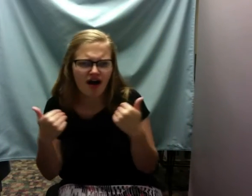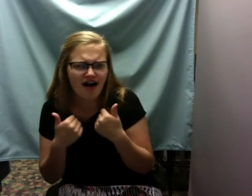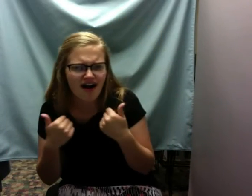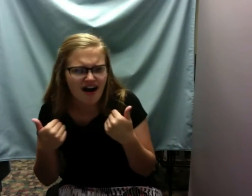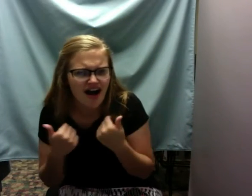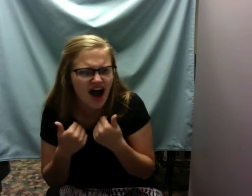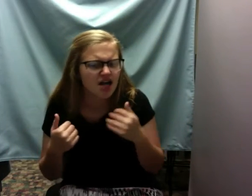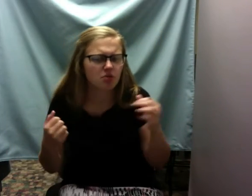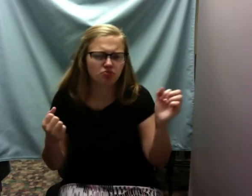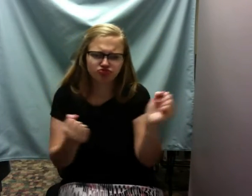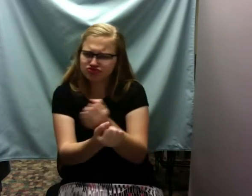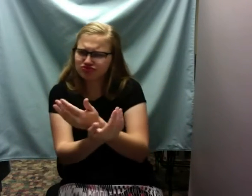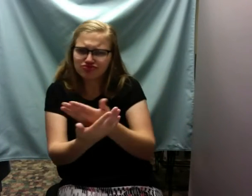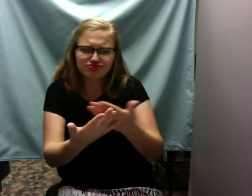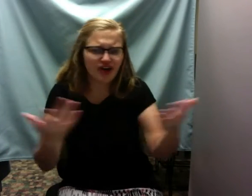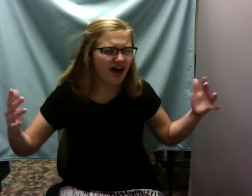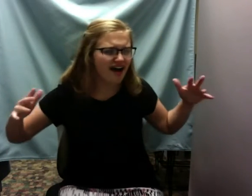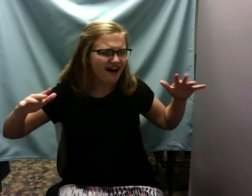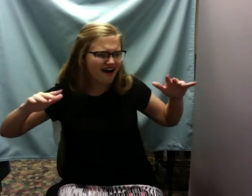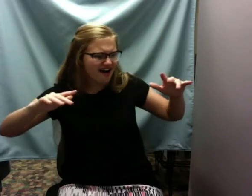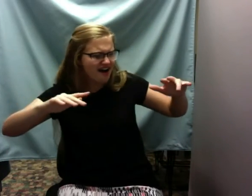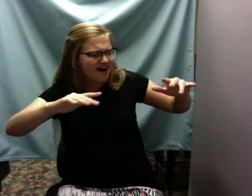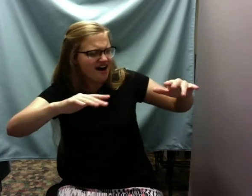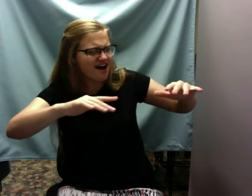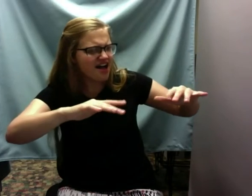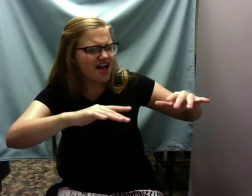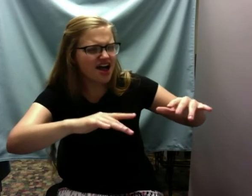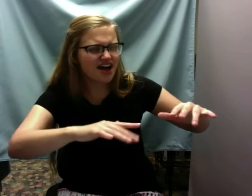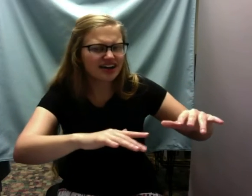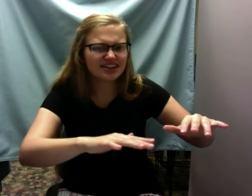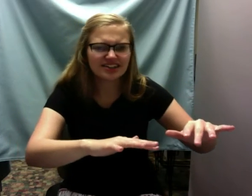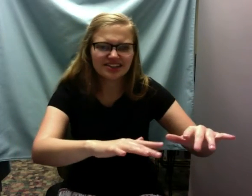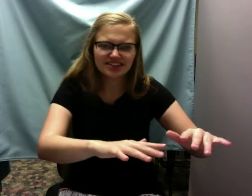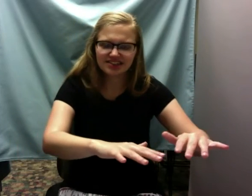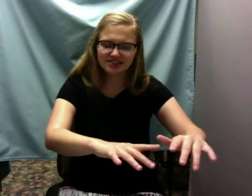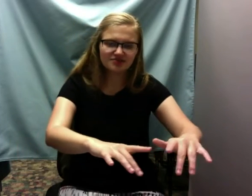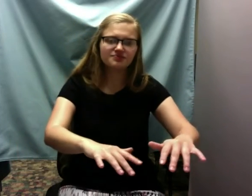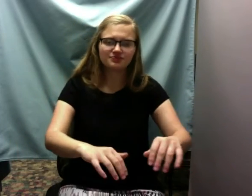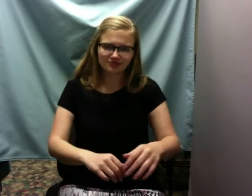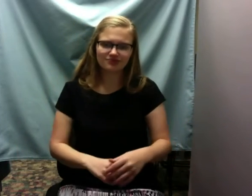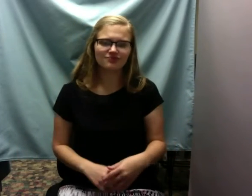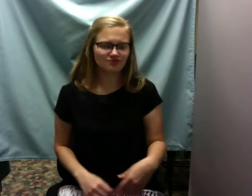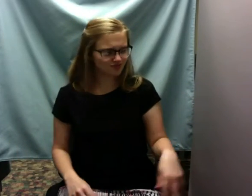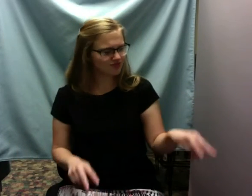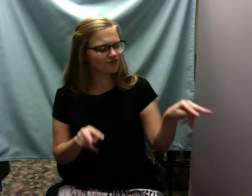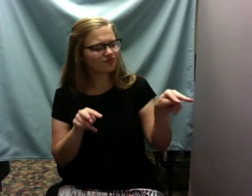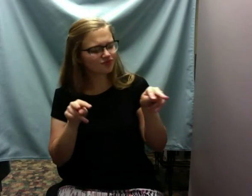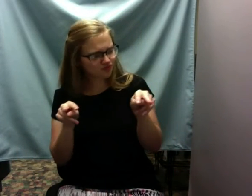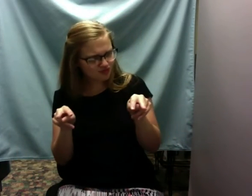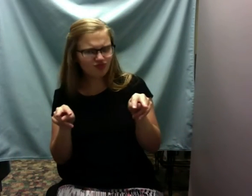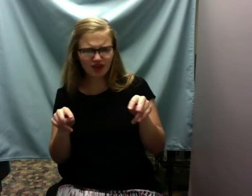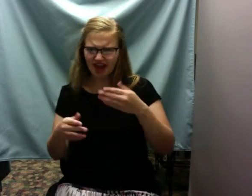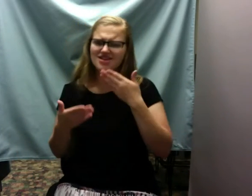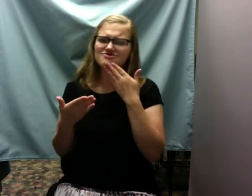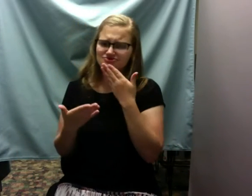and cattle after their kind, and everything that creepeth upon the earth after his kind. And God saw that it was good.